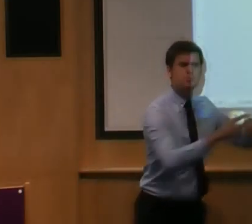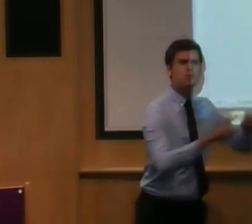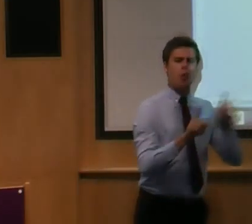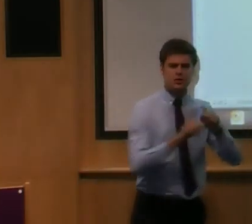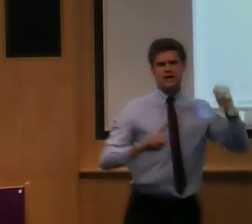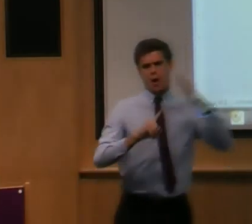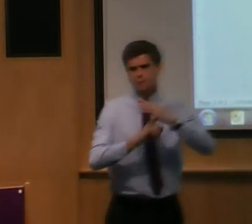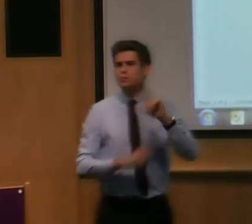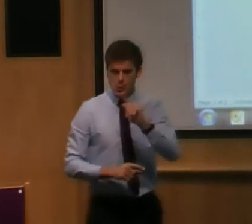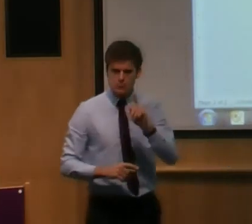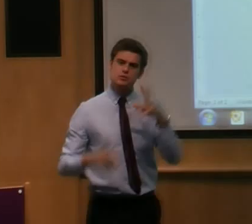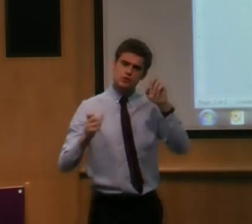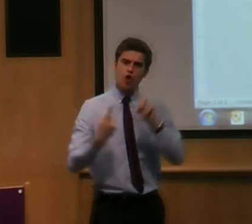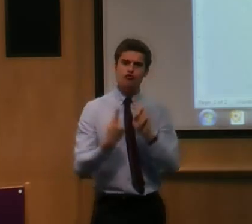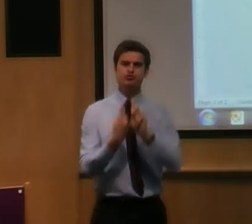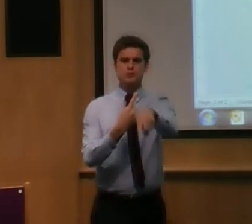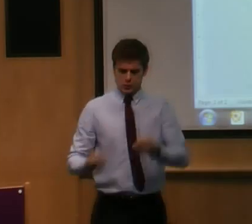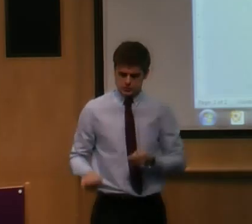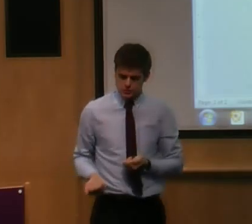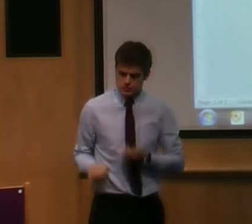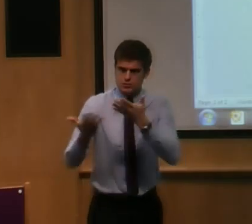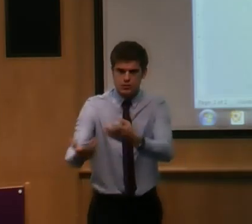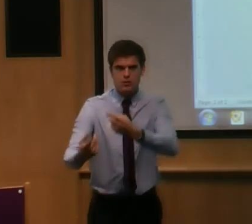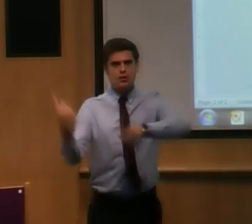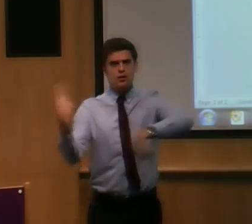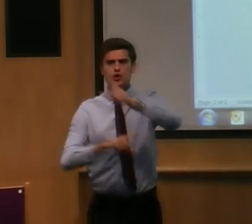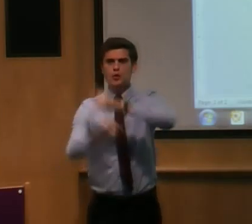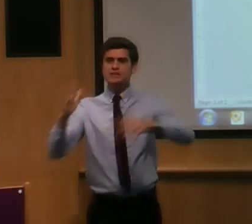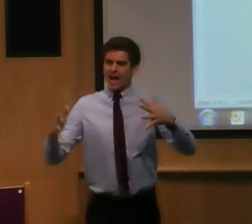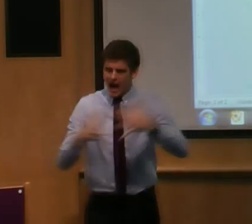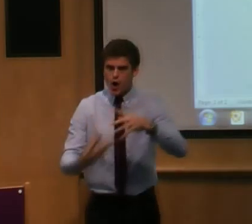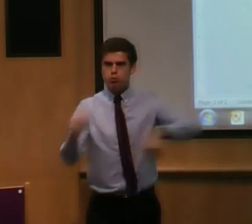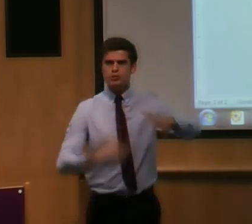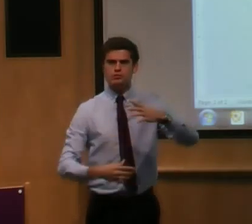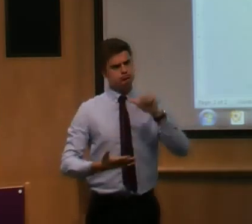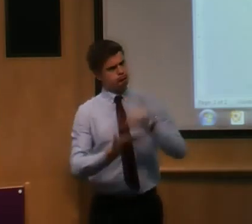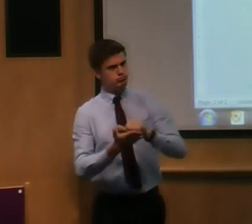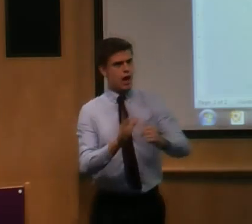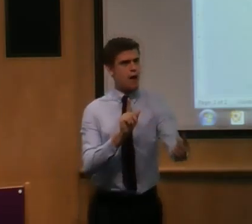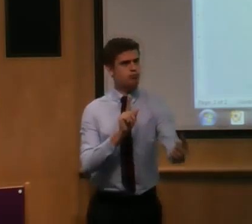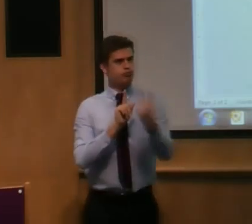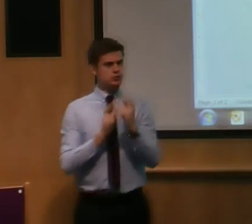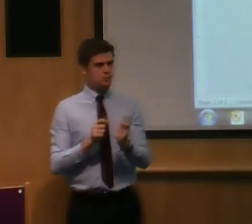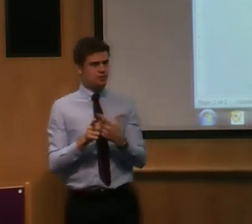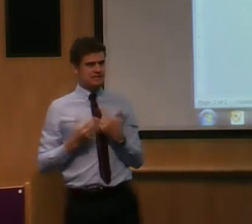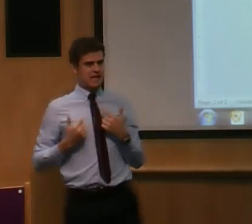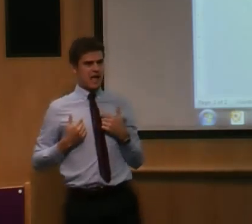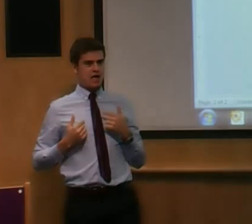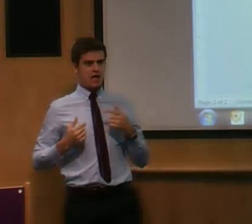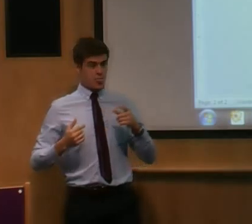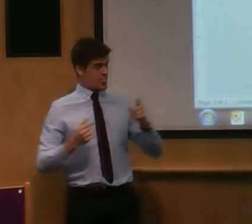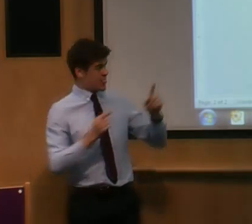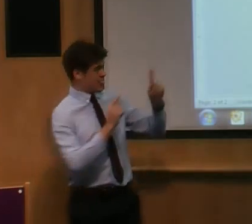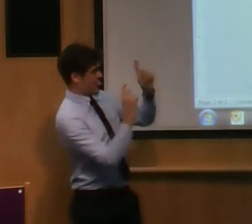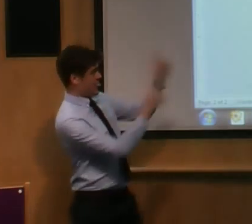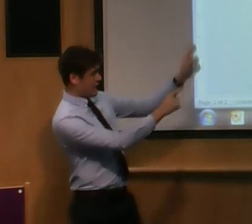that it continuously grows and develops, and we respond to the needs of the community at any given time. Okay, what's important for us